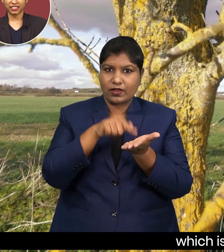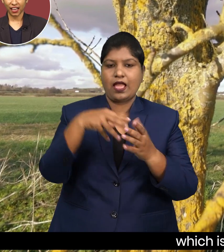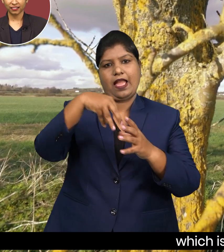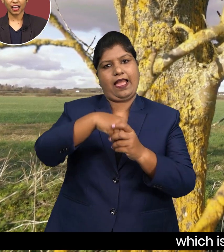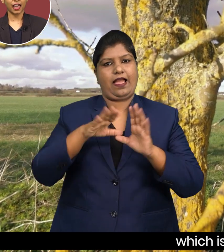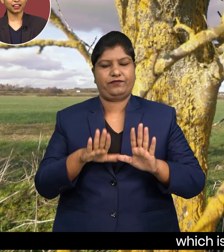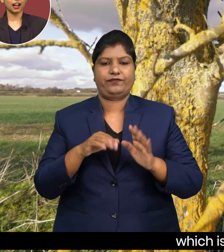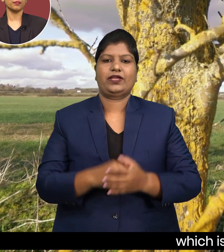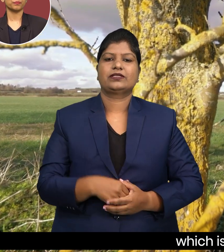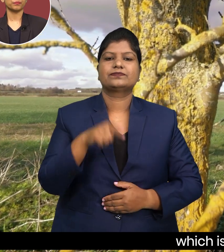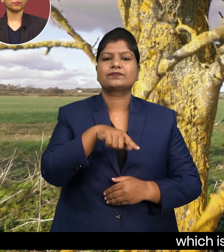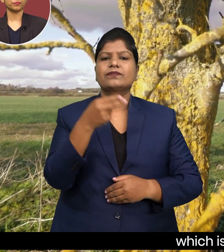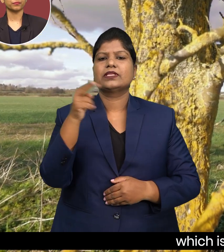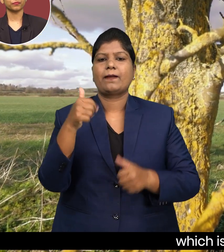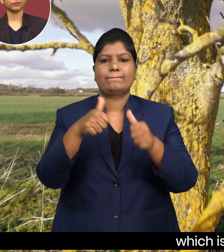which is an alga,